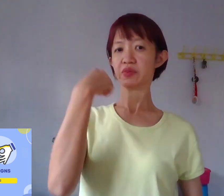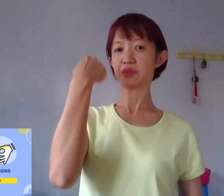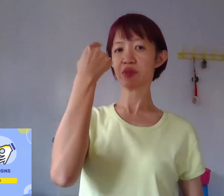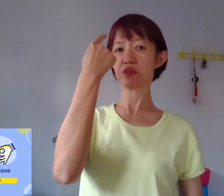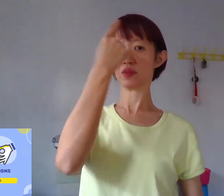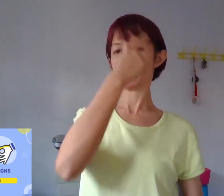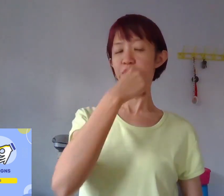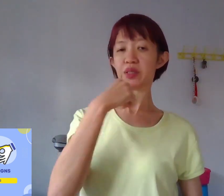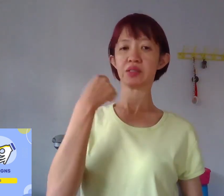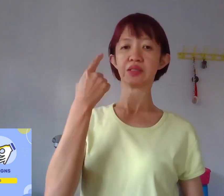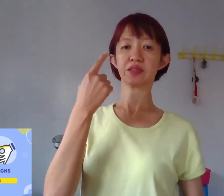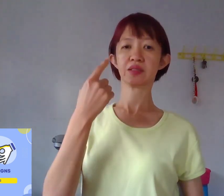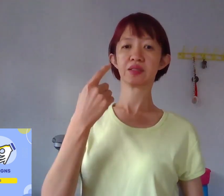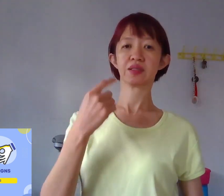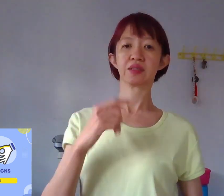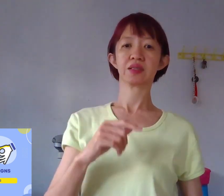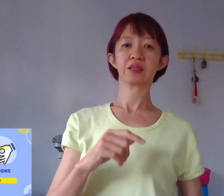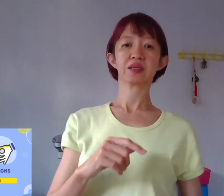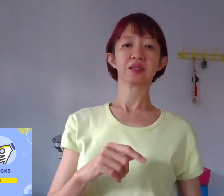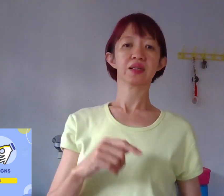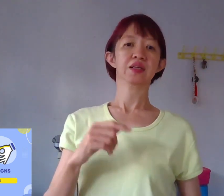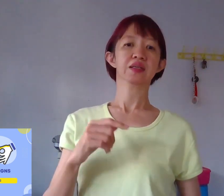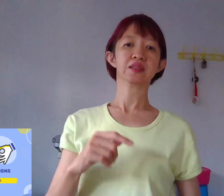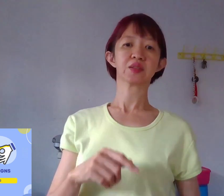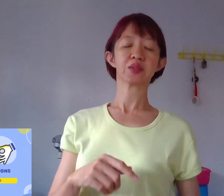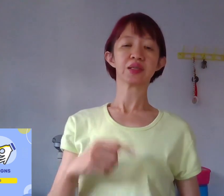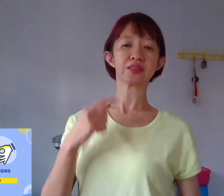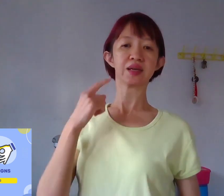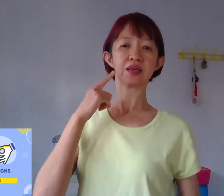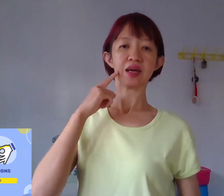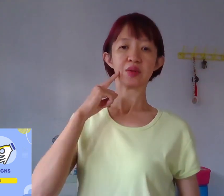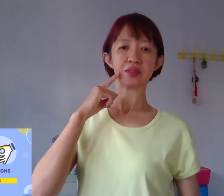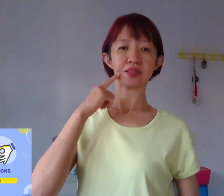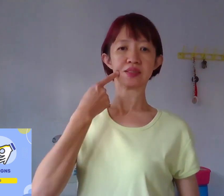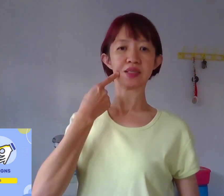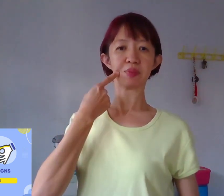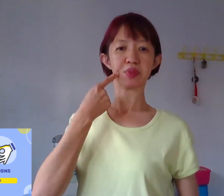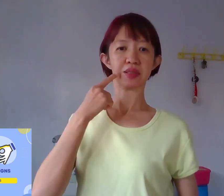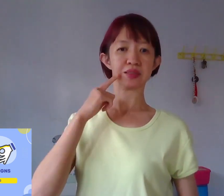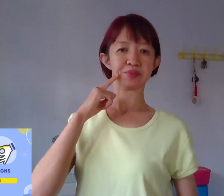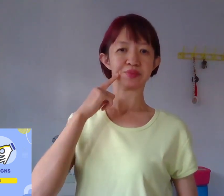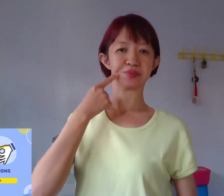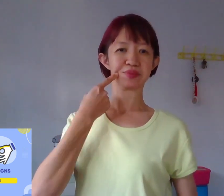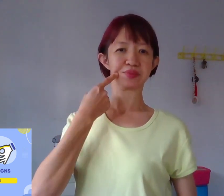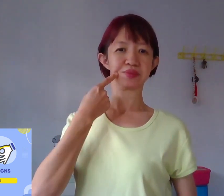Beautiful or pretty? In Korean Sign Language is yeppuda.